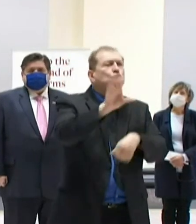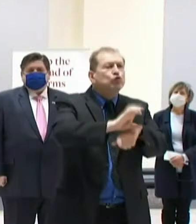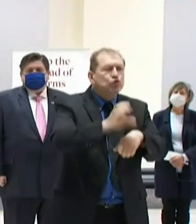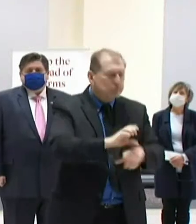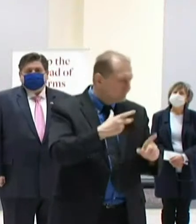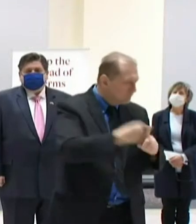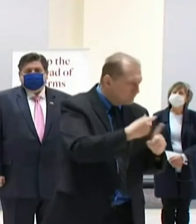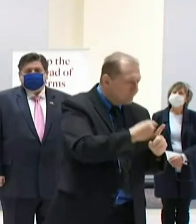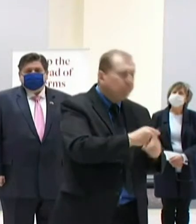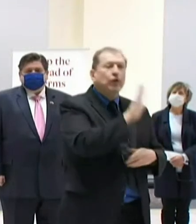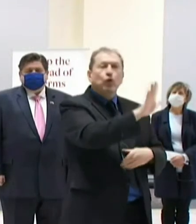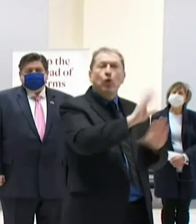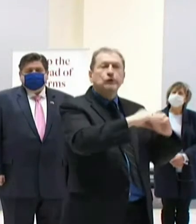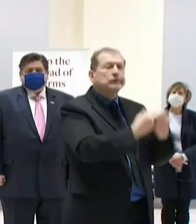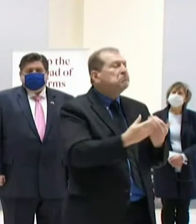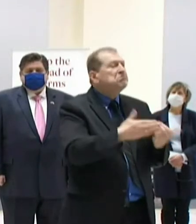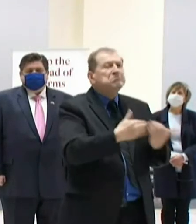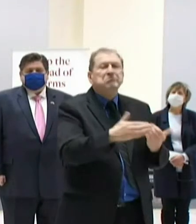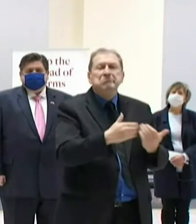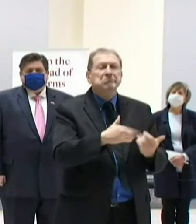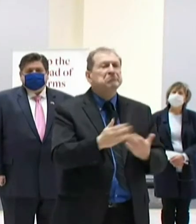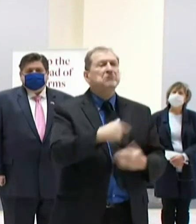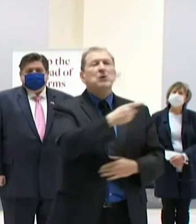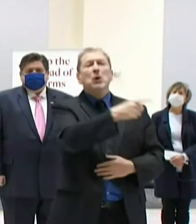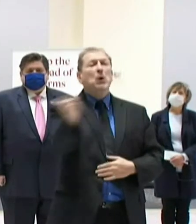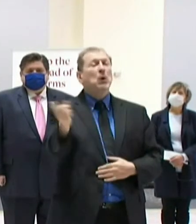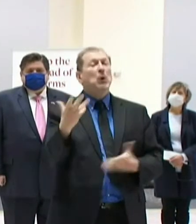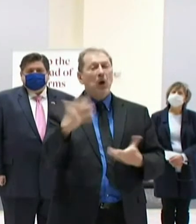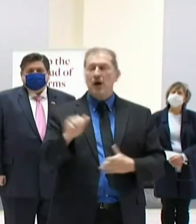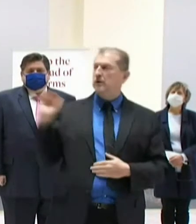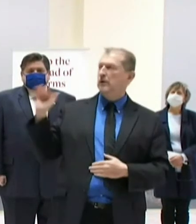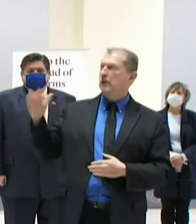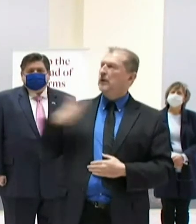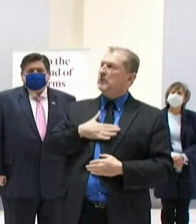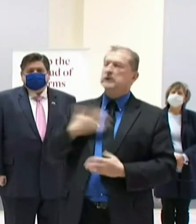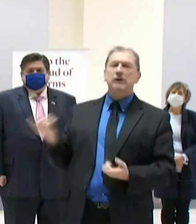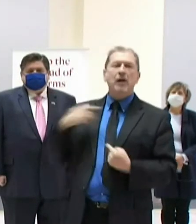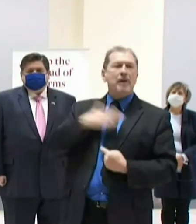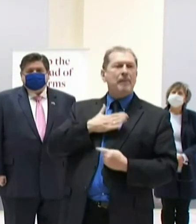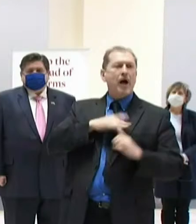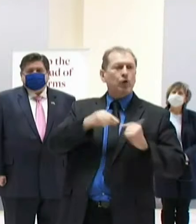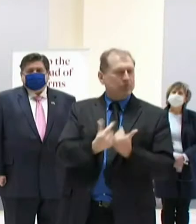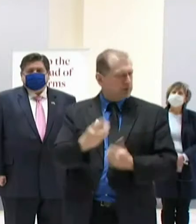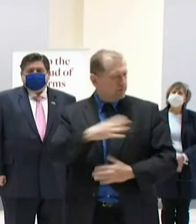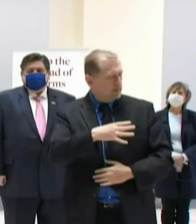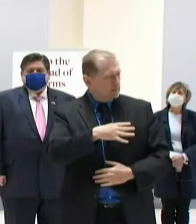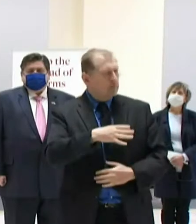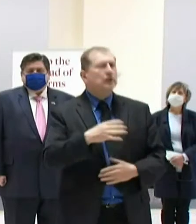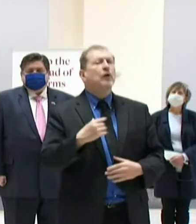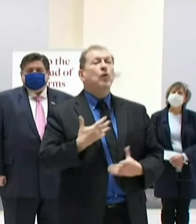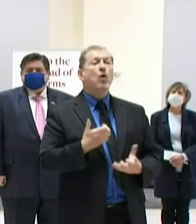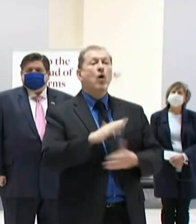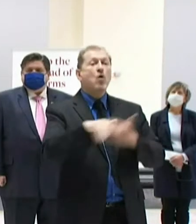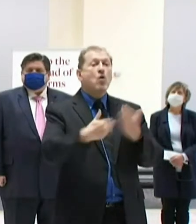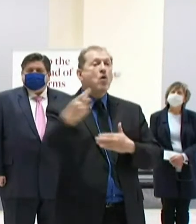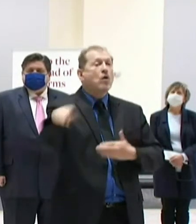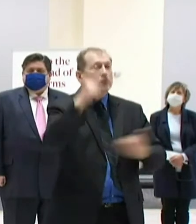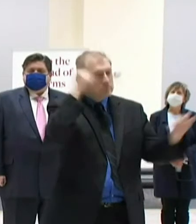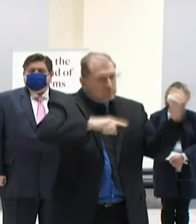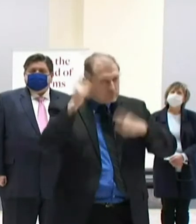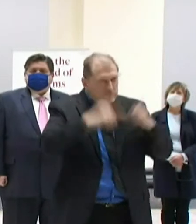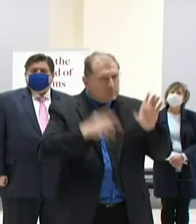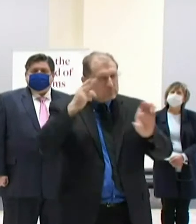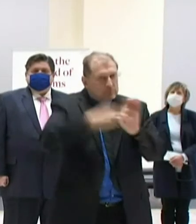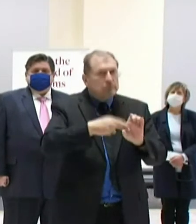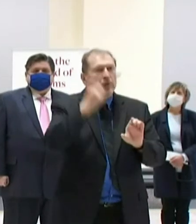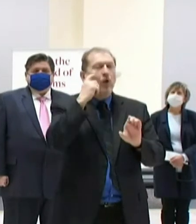free as you welcome people back under your roof. We need all of you to take part in our mission to fully vaccinate